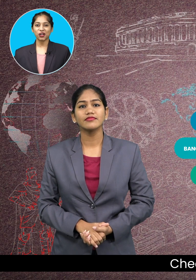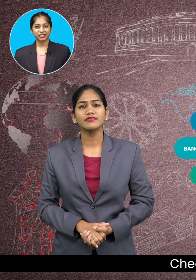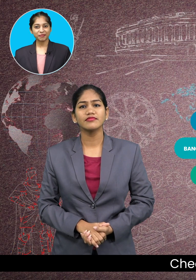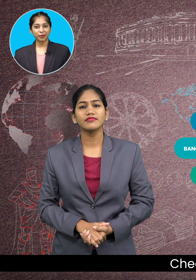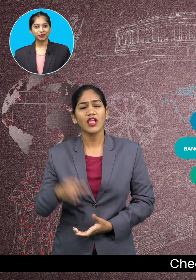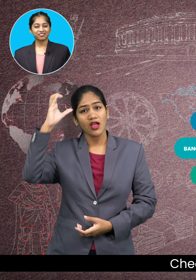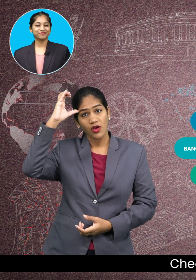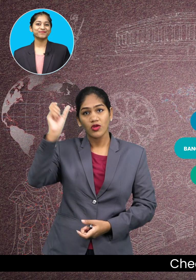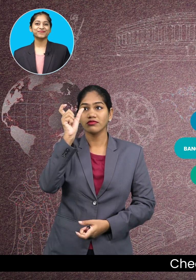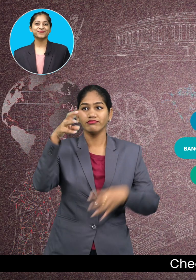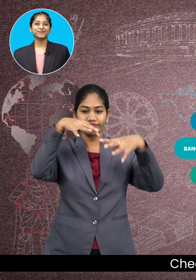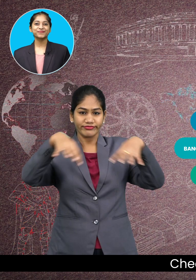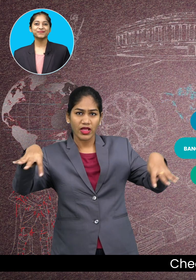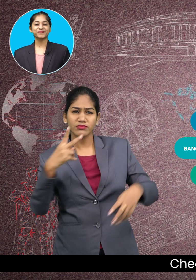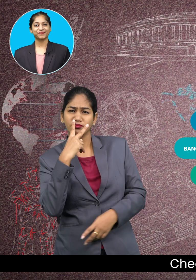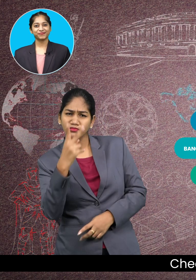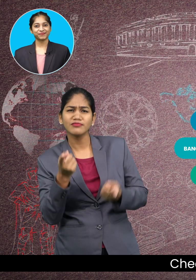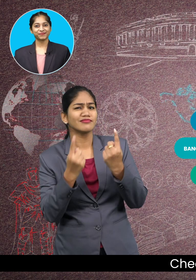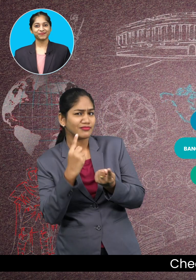Check the concept map.